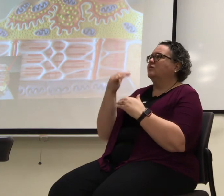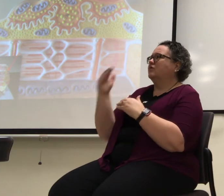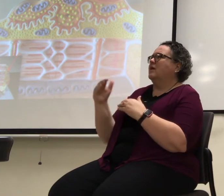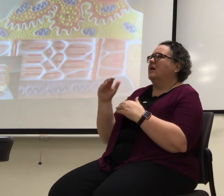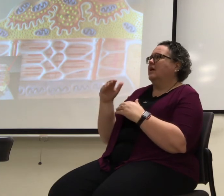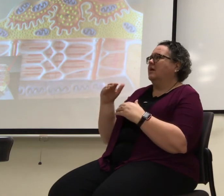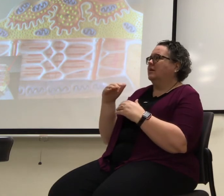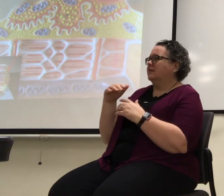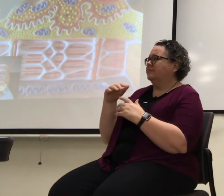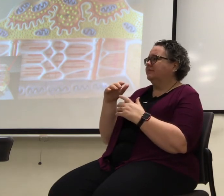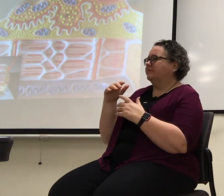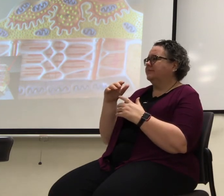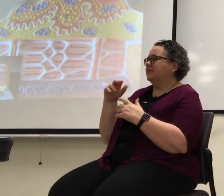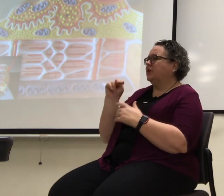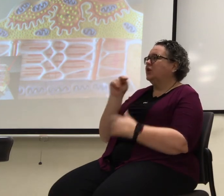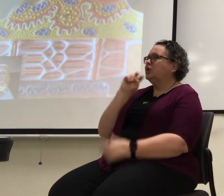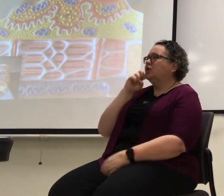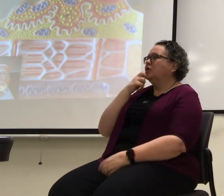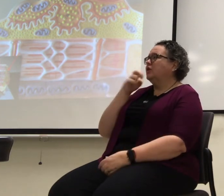synapses.